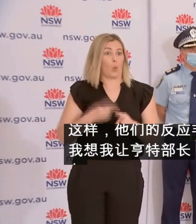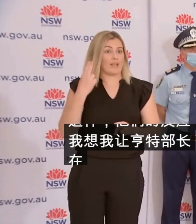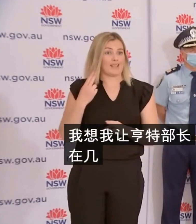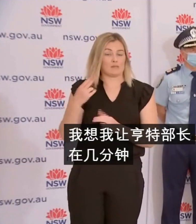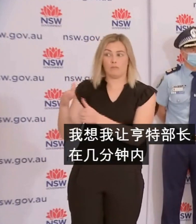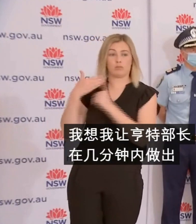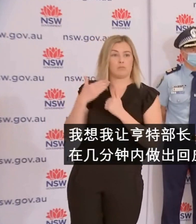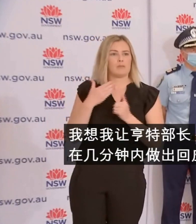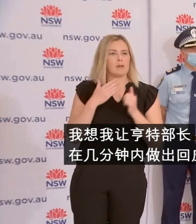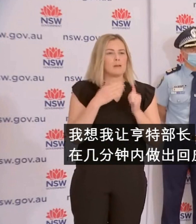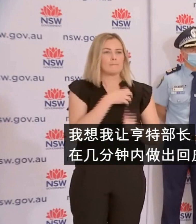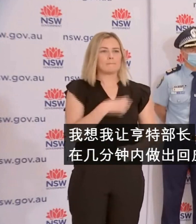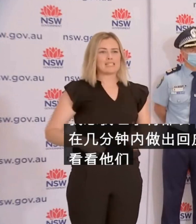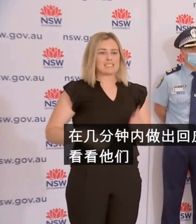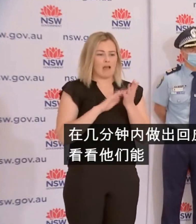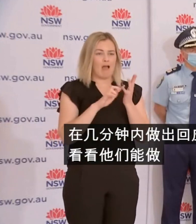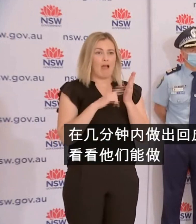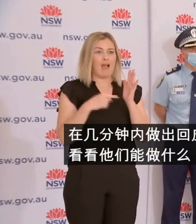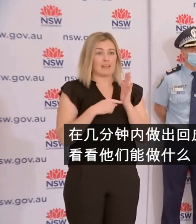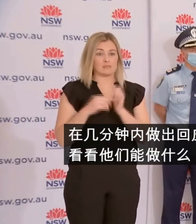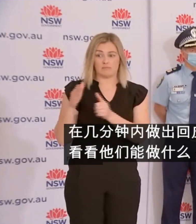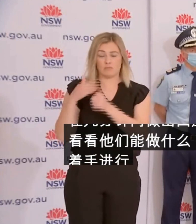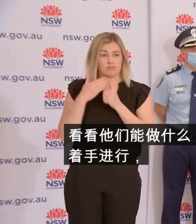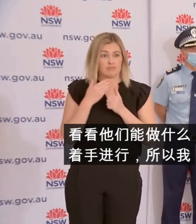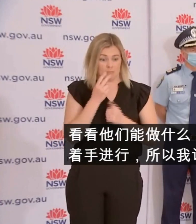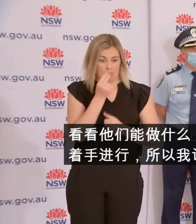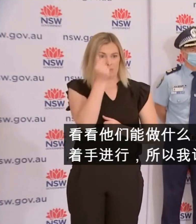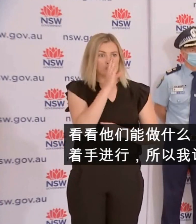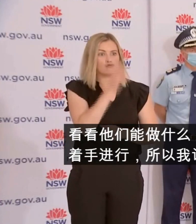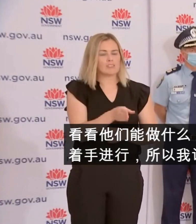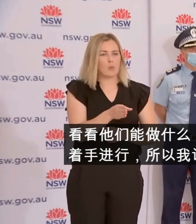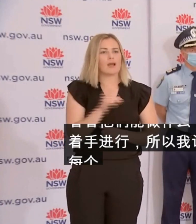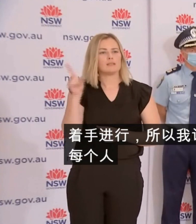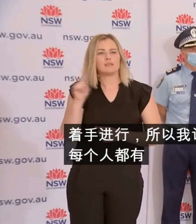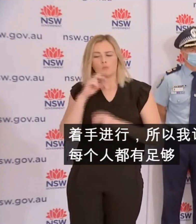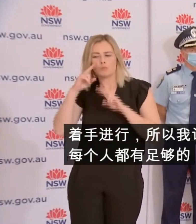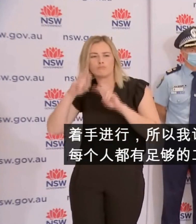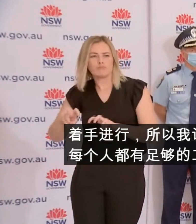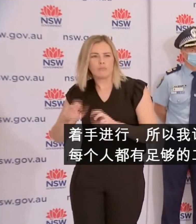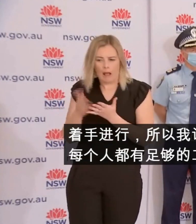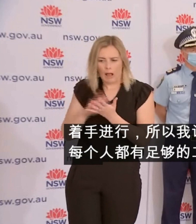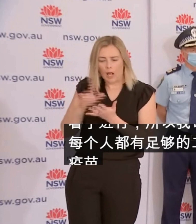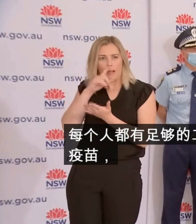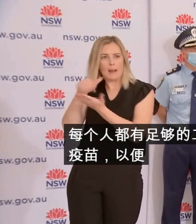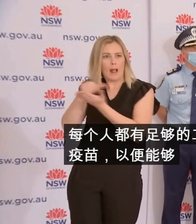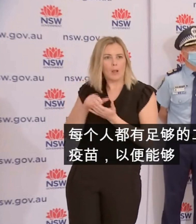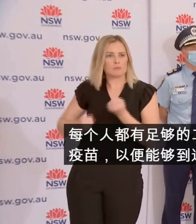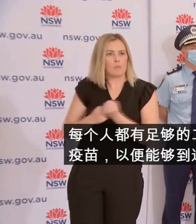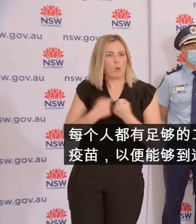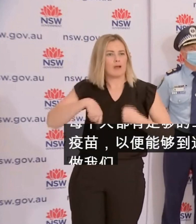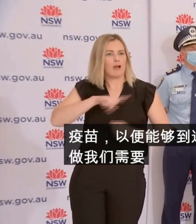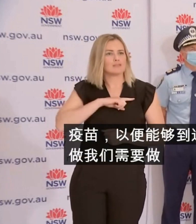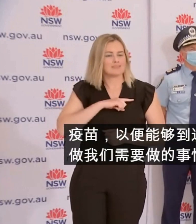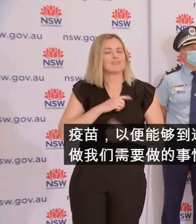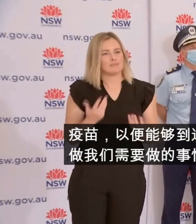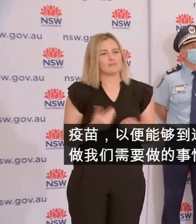Hunt respond within minutes to say they would see what they could do and try and get onto it. So I think we just got to hope that everybody's got enough staff and enough vaccine to be able to get up